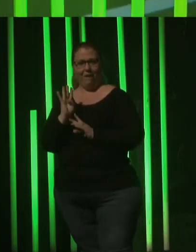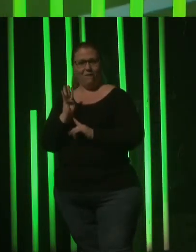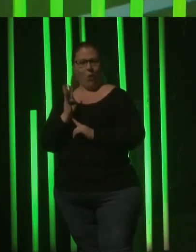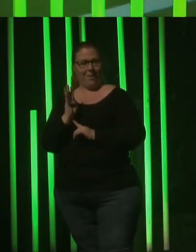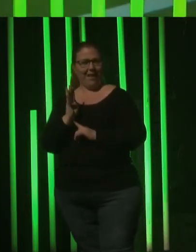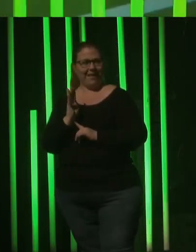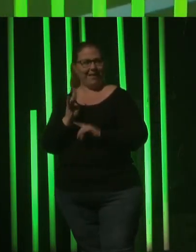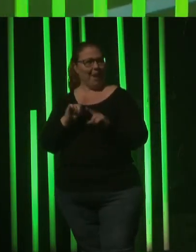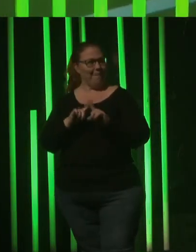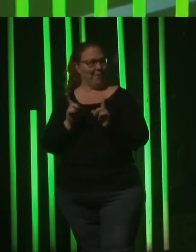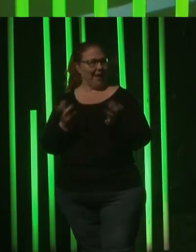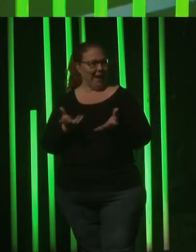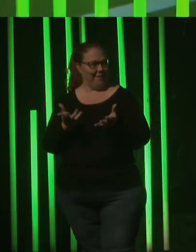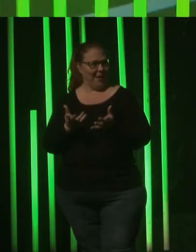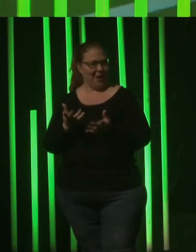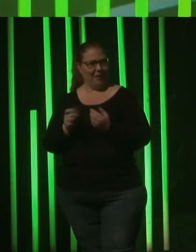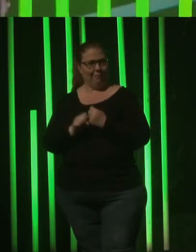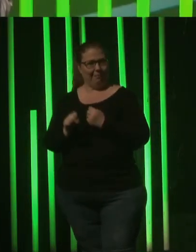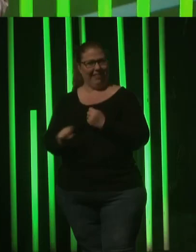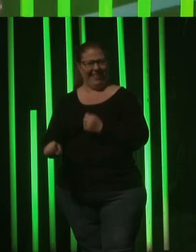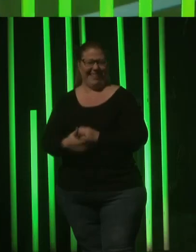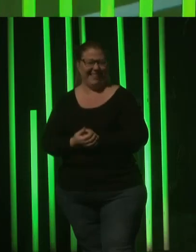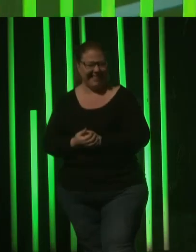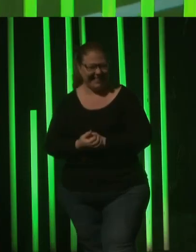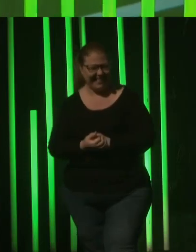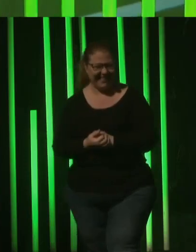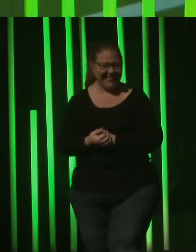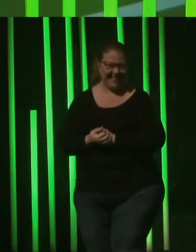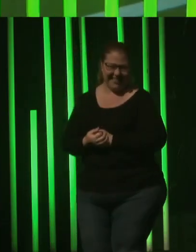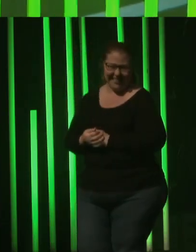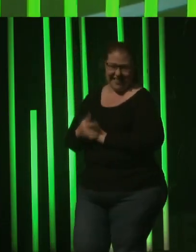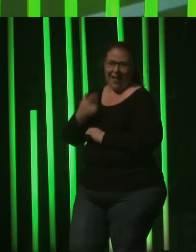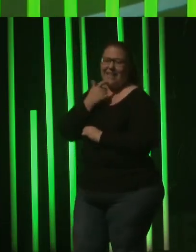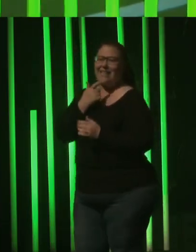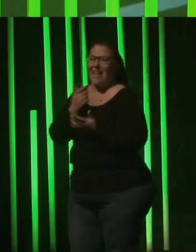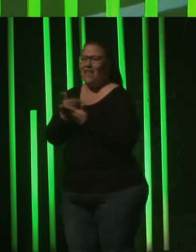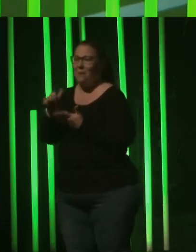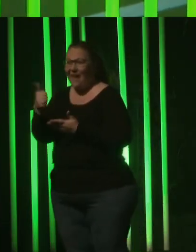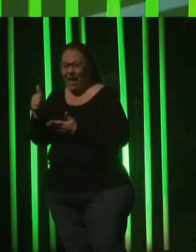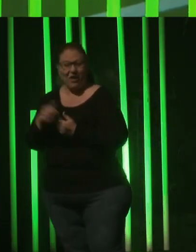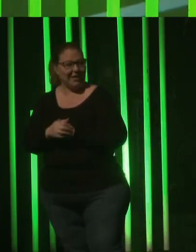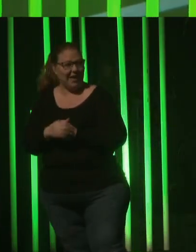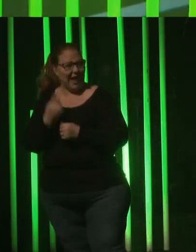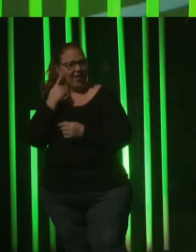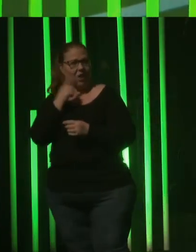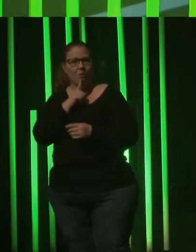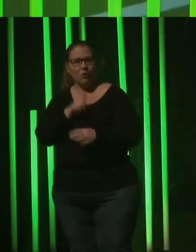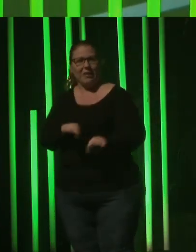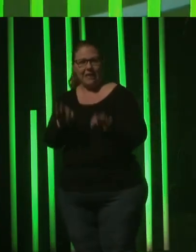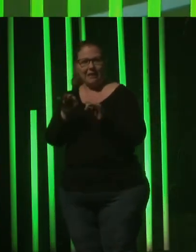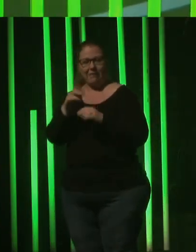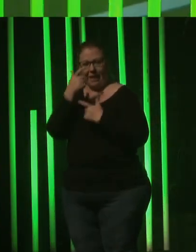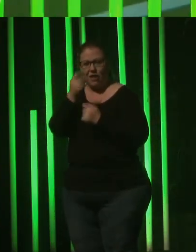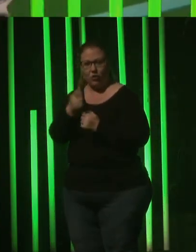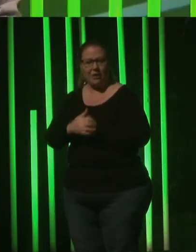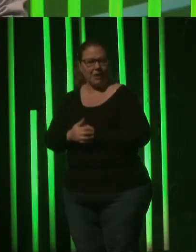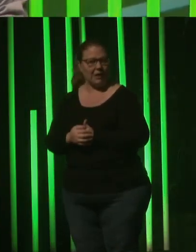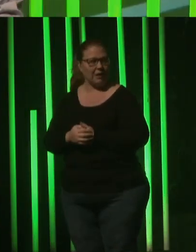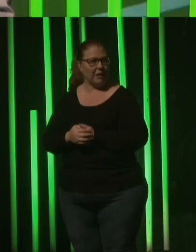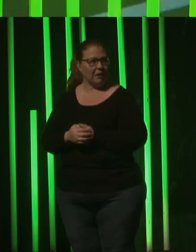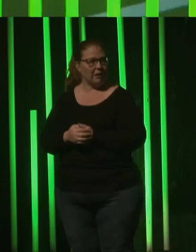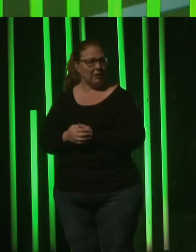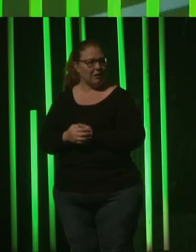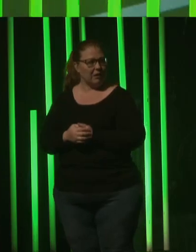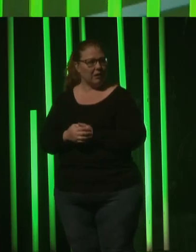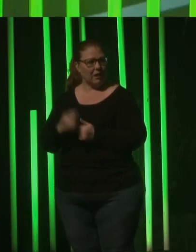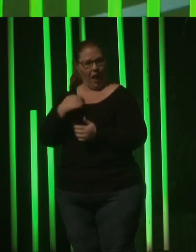but I'm hurry up. Is that all right? Listen to what else it says here. It says something else in here. And I thought this was so interesting. Now